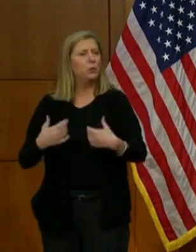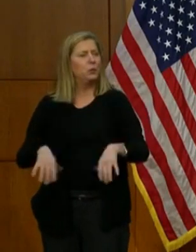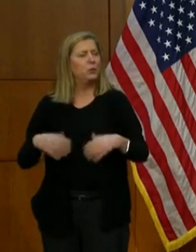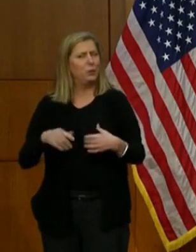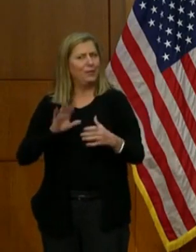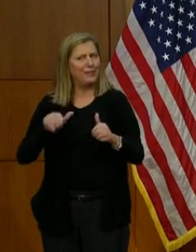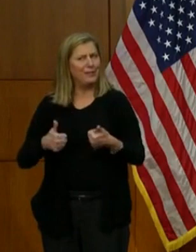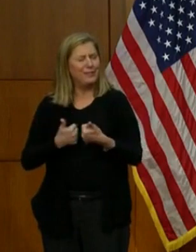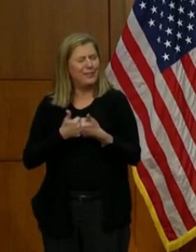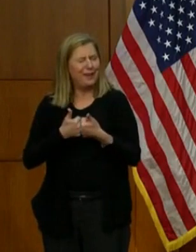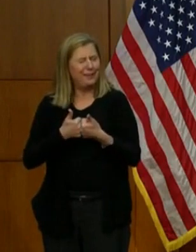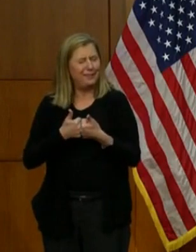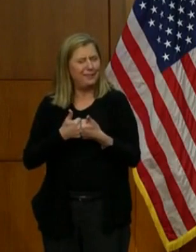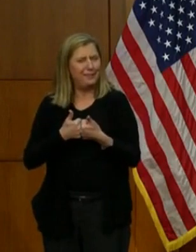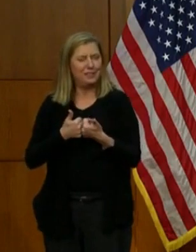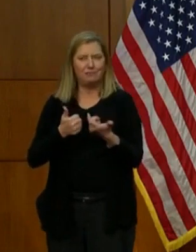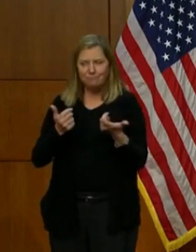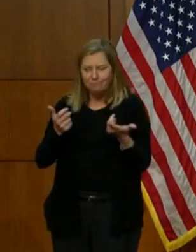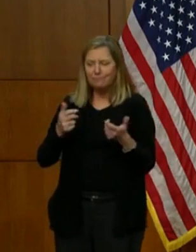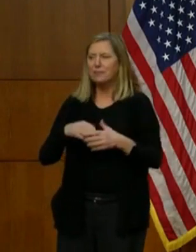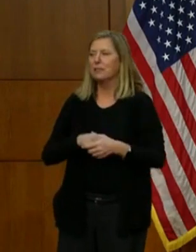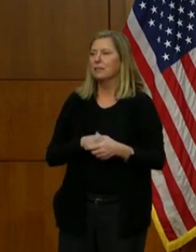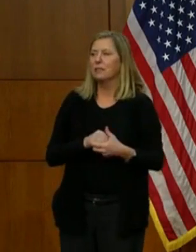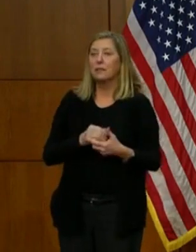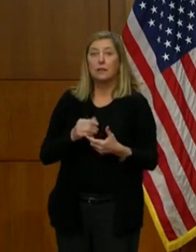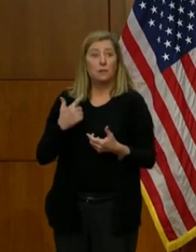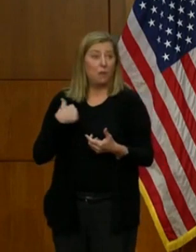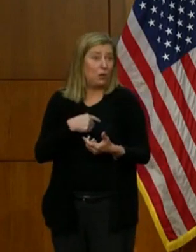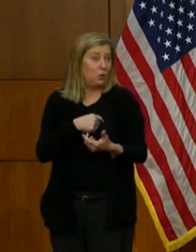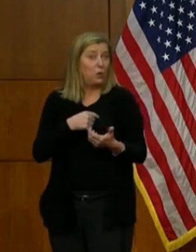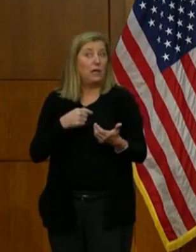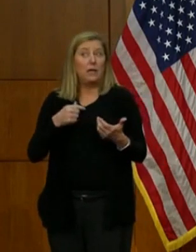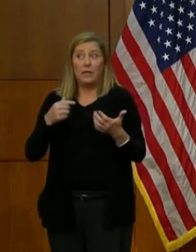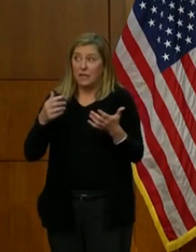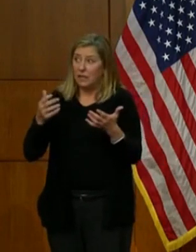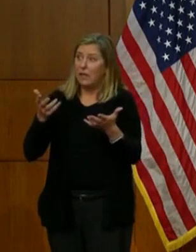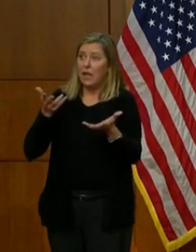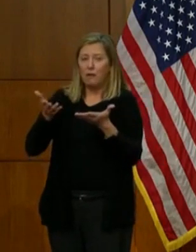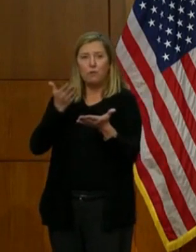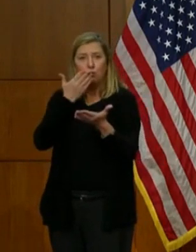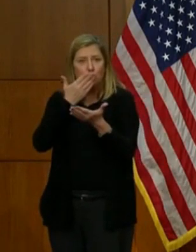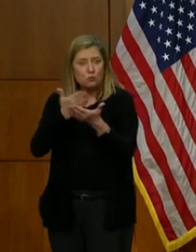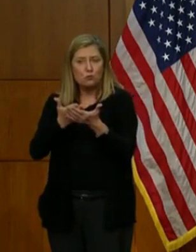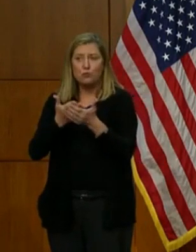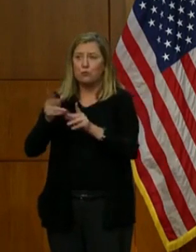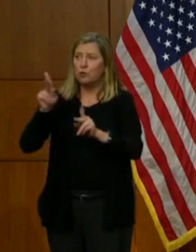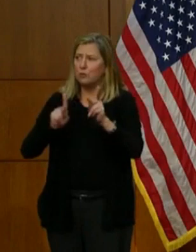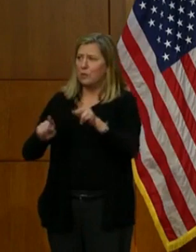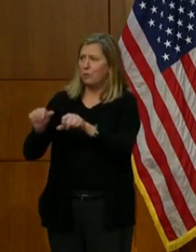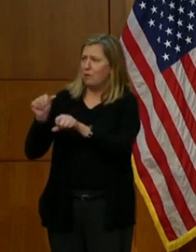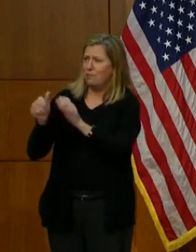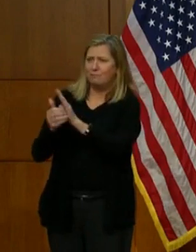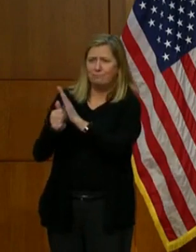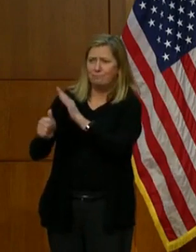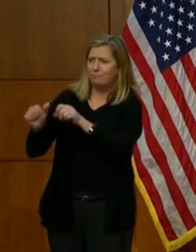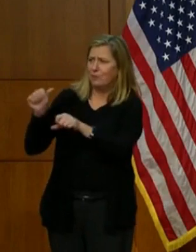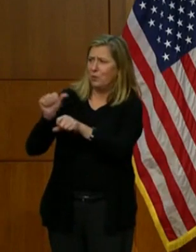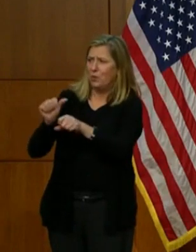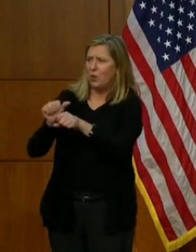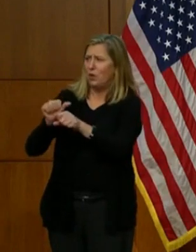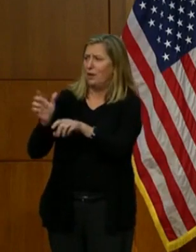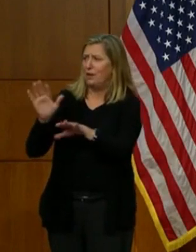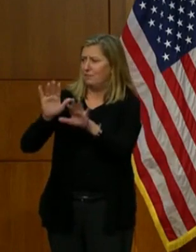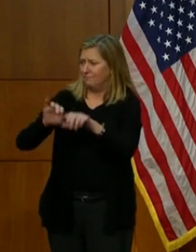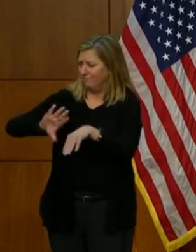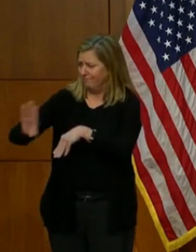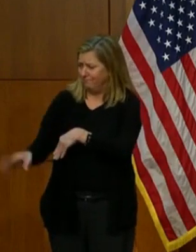a central registration system, but we've had a lot of really good, talented people working around the clock to make it happen,